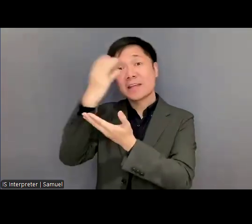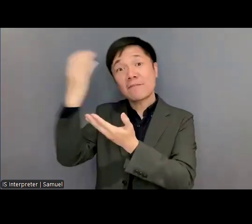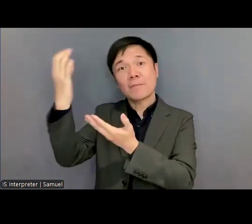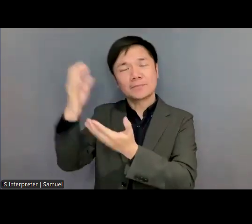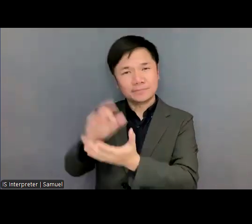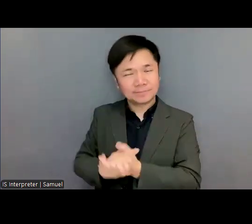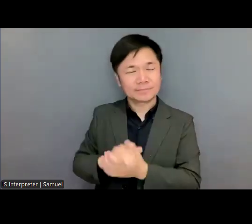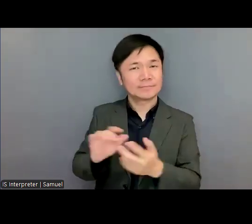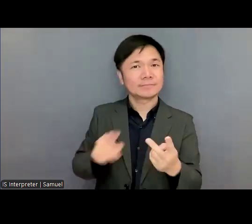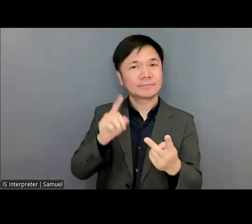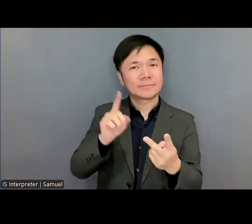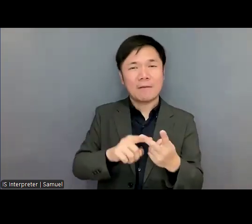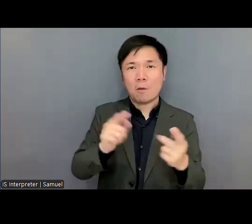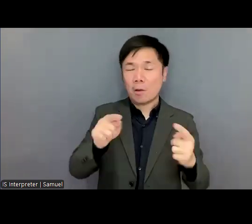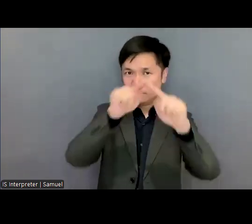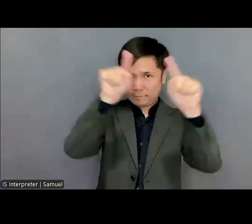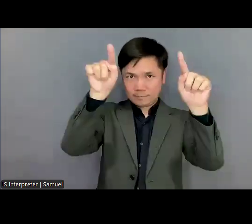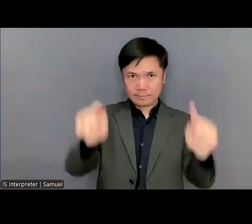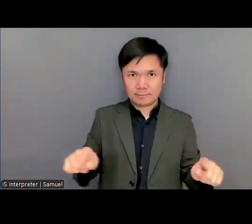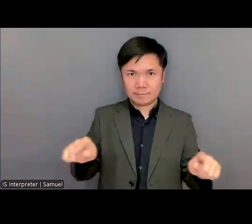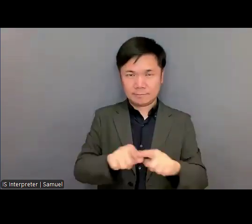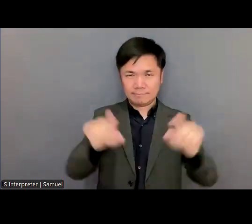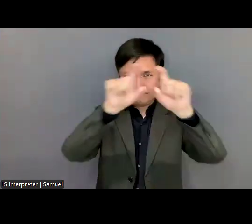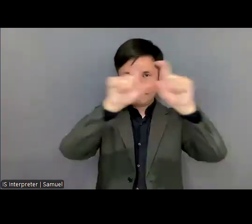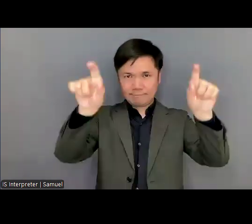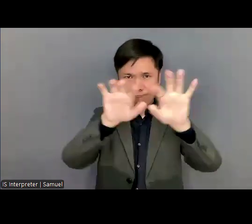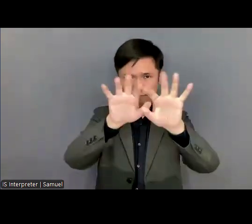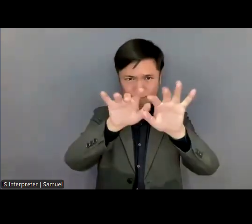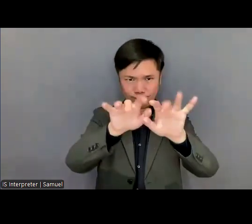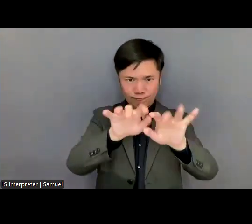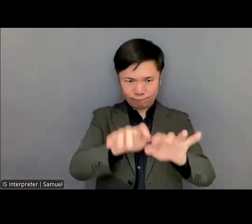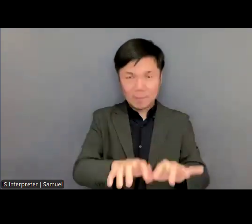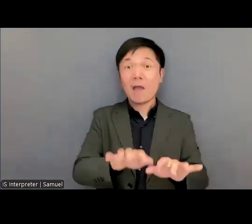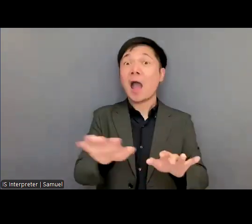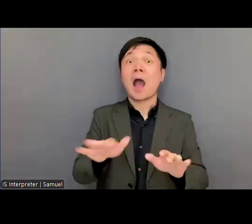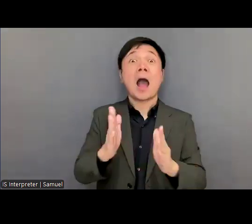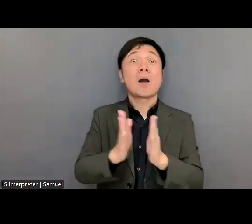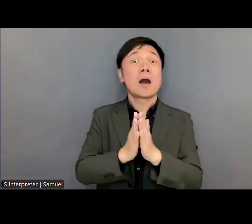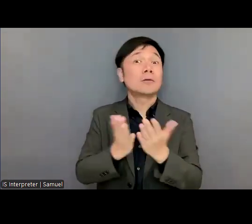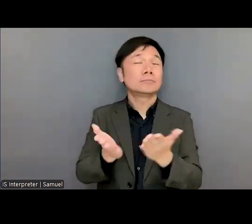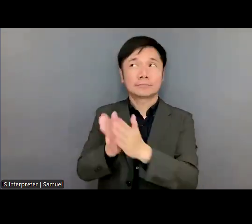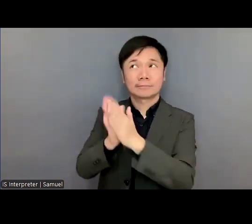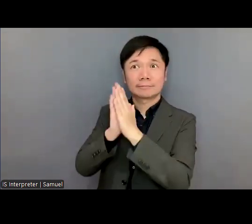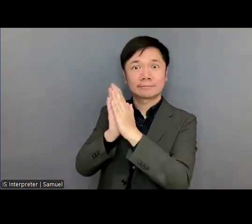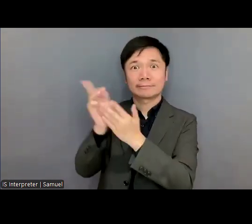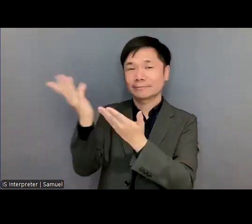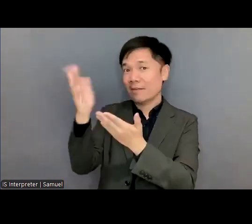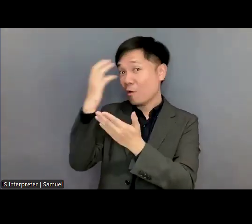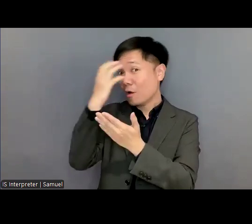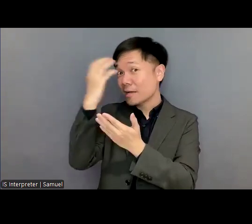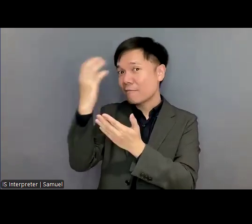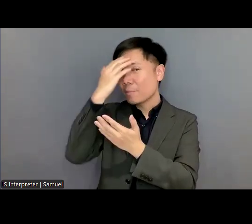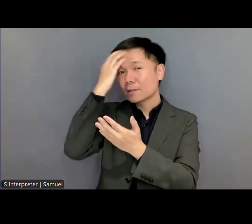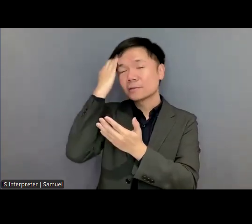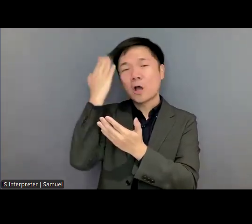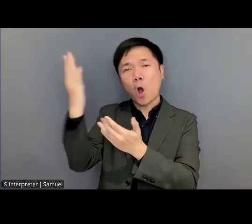a template of a letter that can be used to ask for a government or a